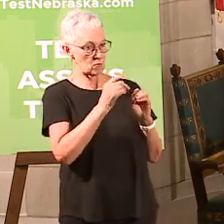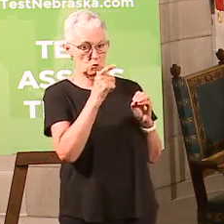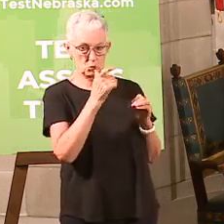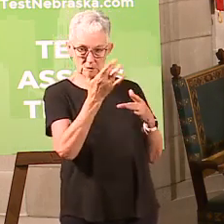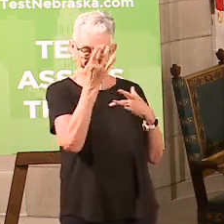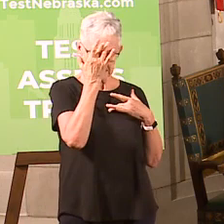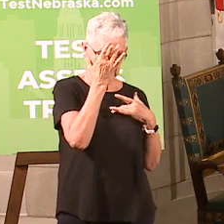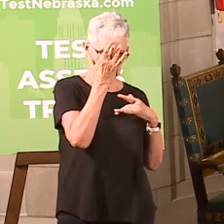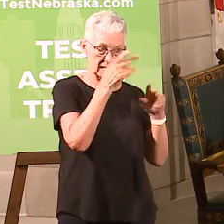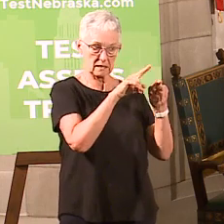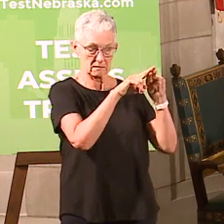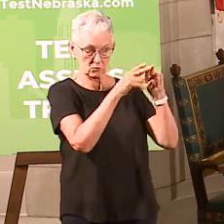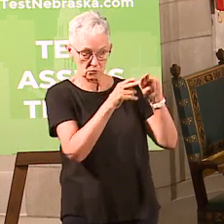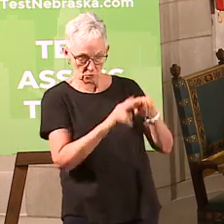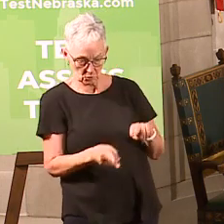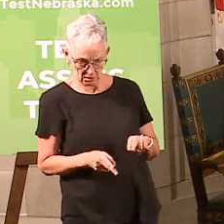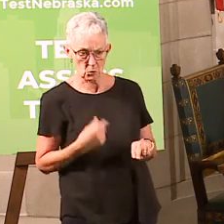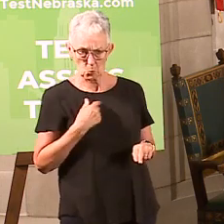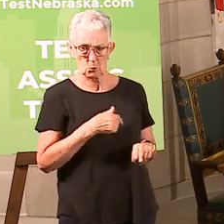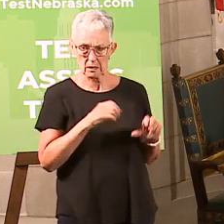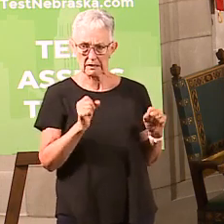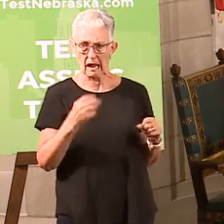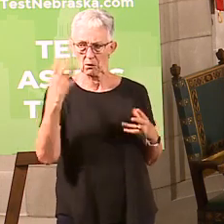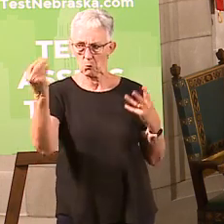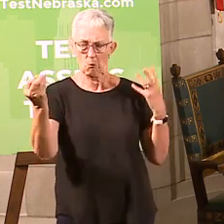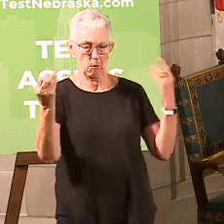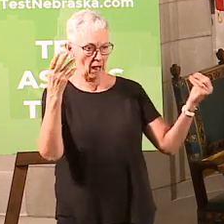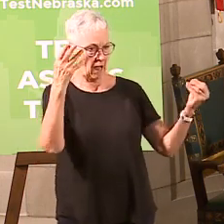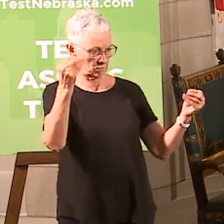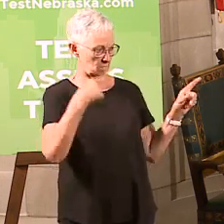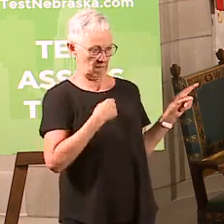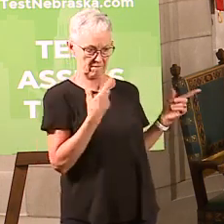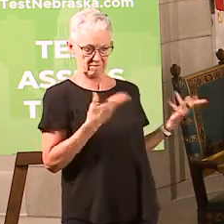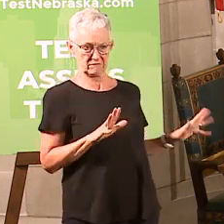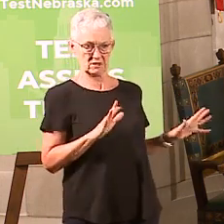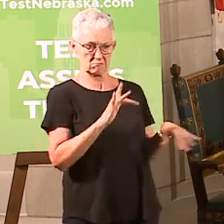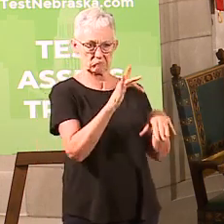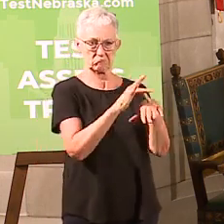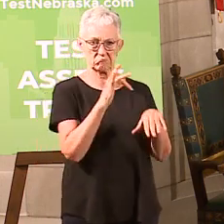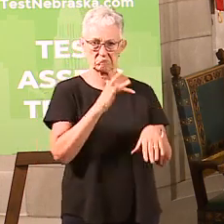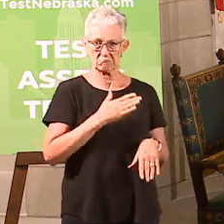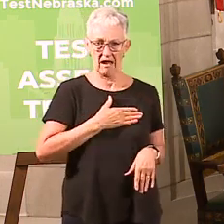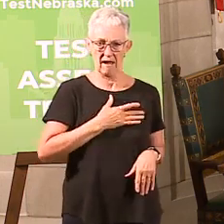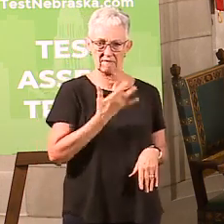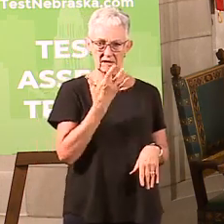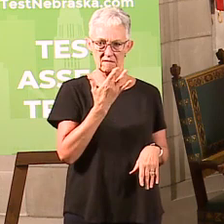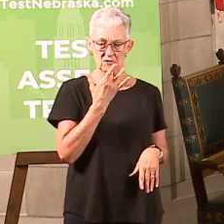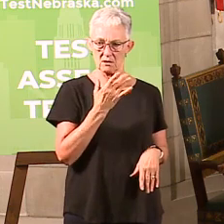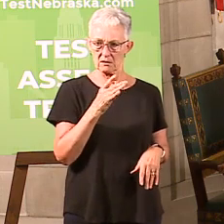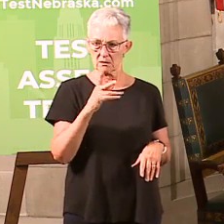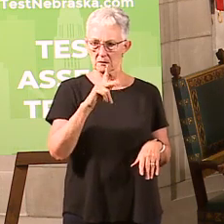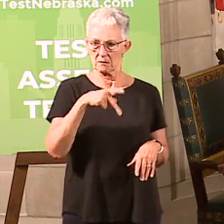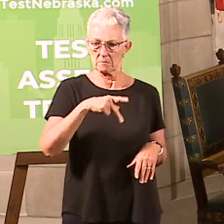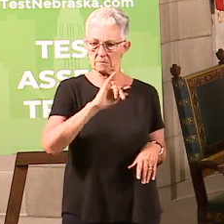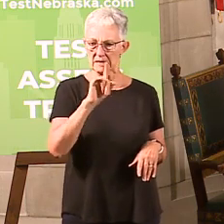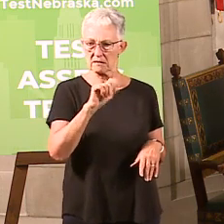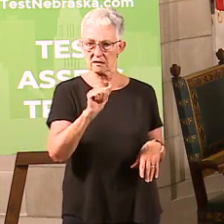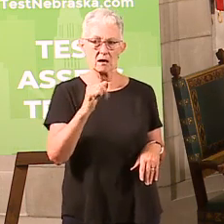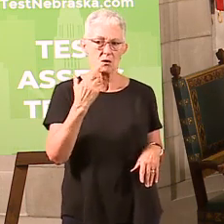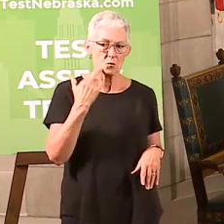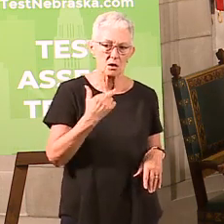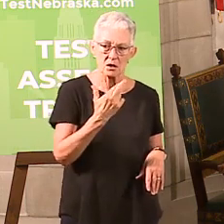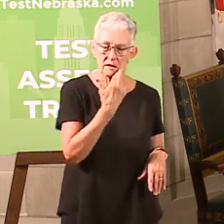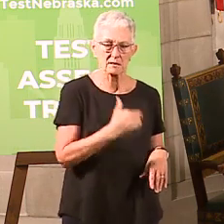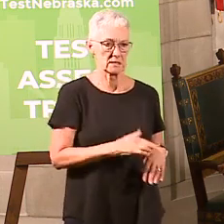favorite pizza place out for lunch. I think people can feel comfortable doing that. But again, I went to the store to buy my wife